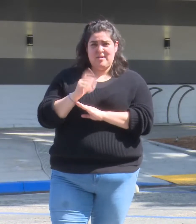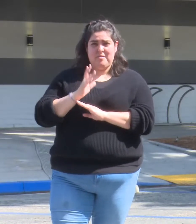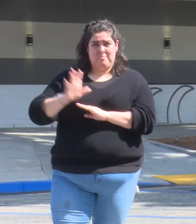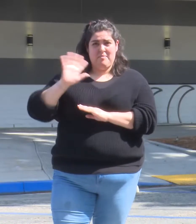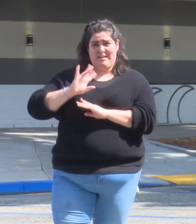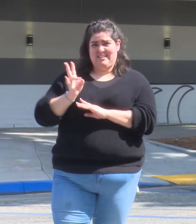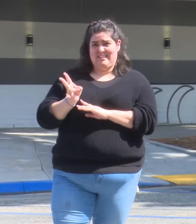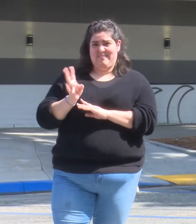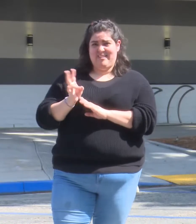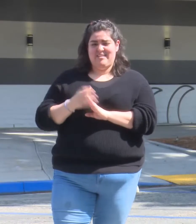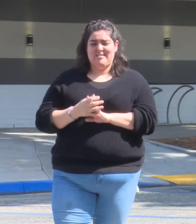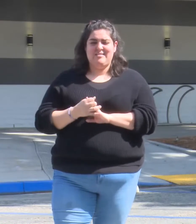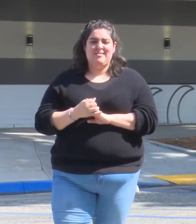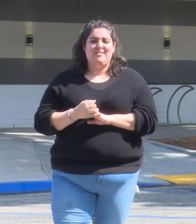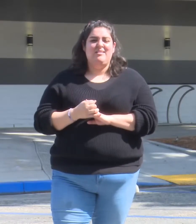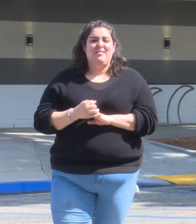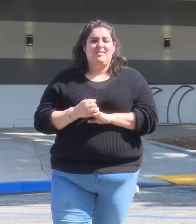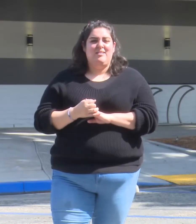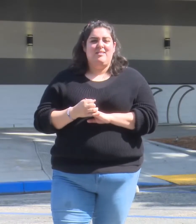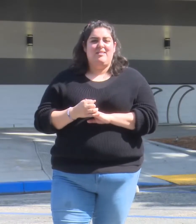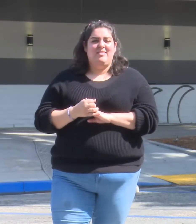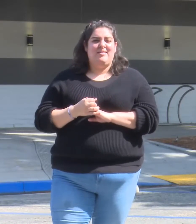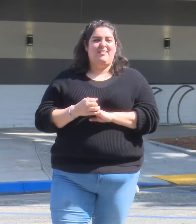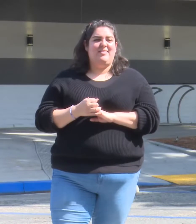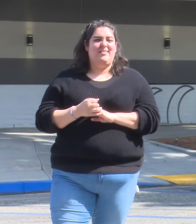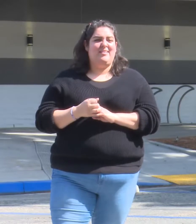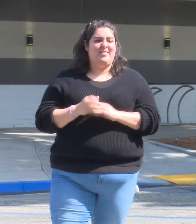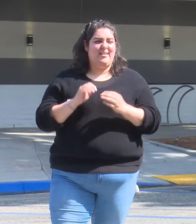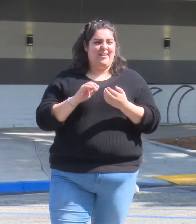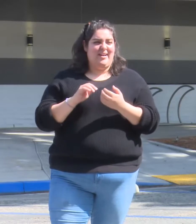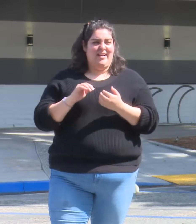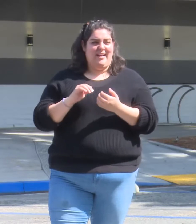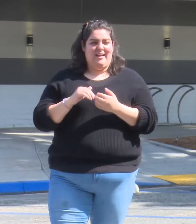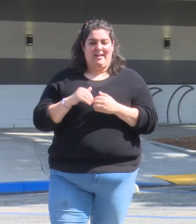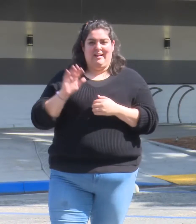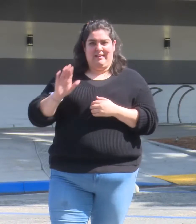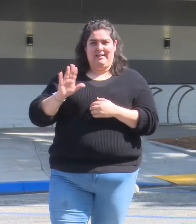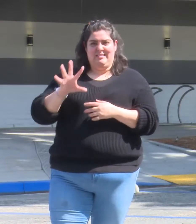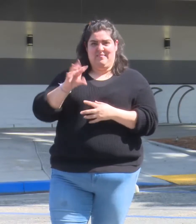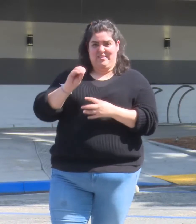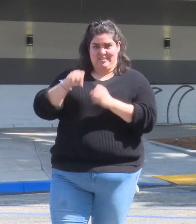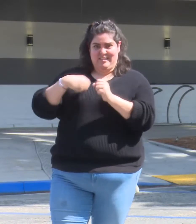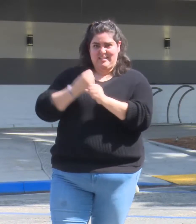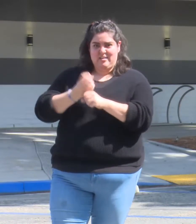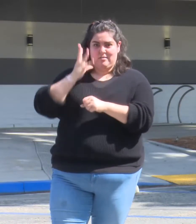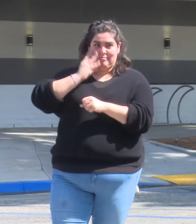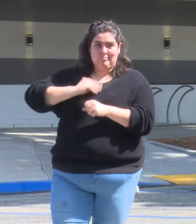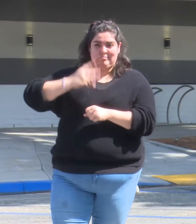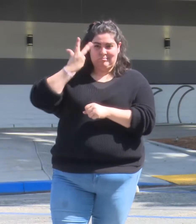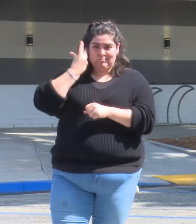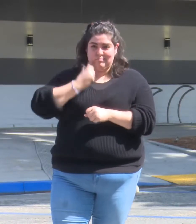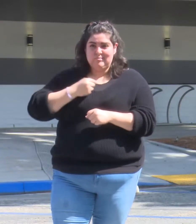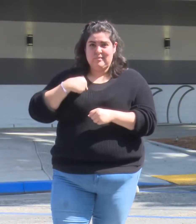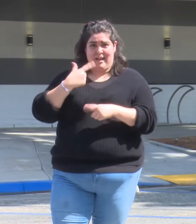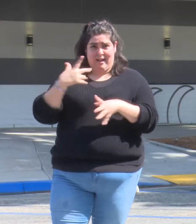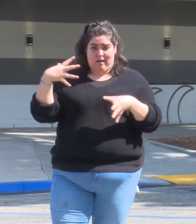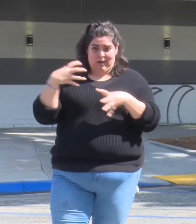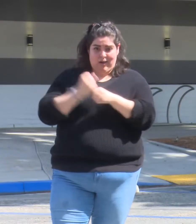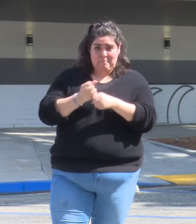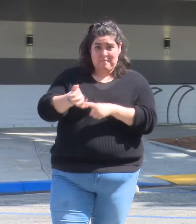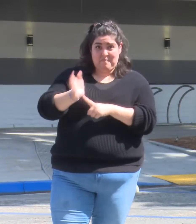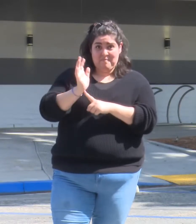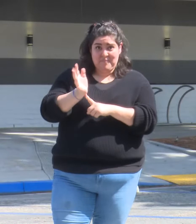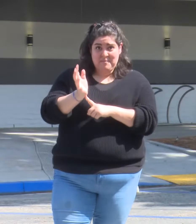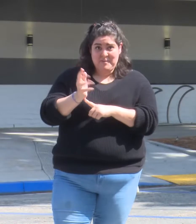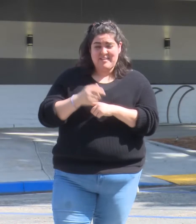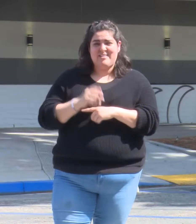70s. So how am I going to, in 5 minutes, compress more than 50 years of a community service,